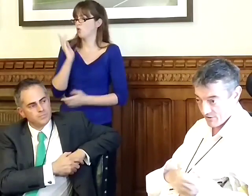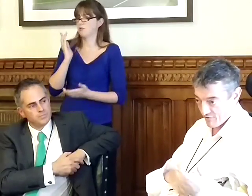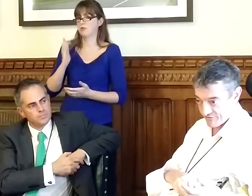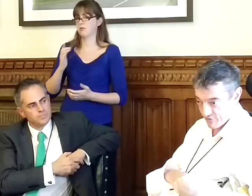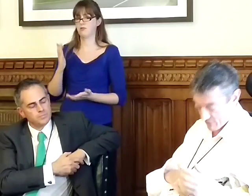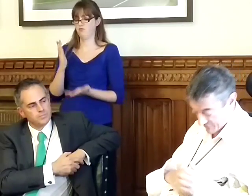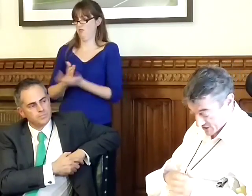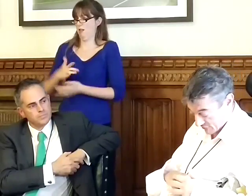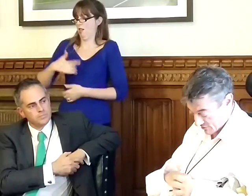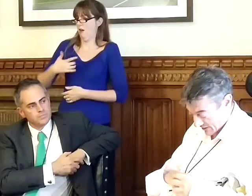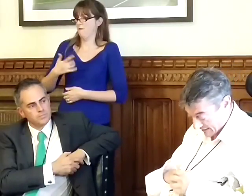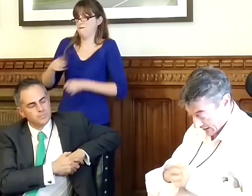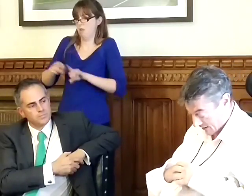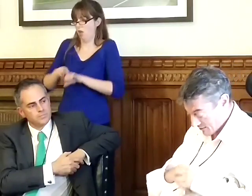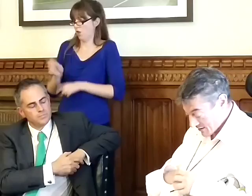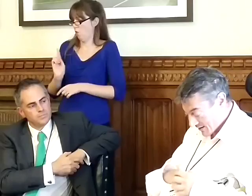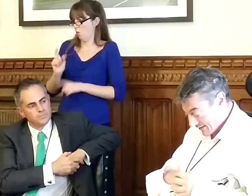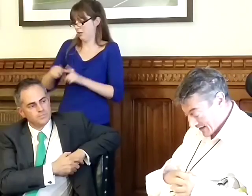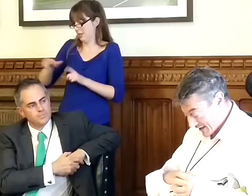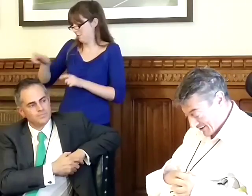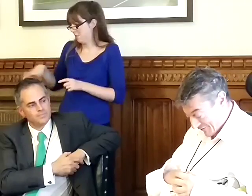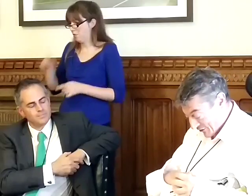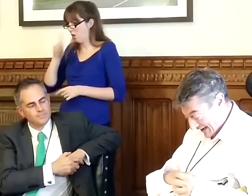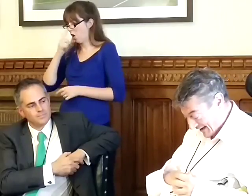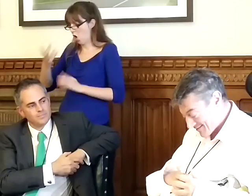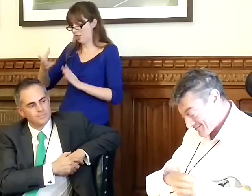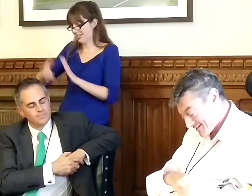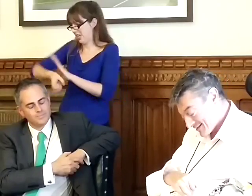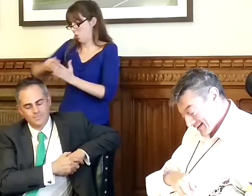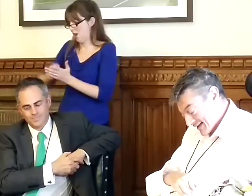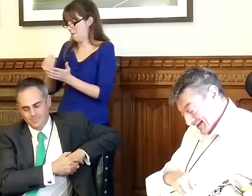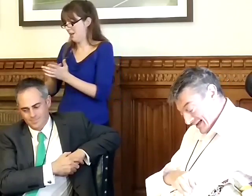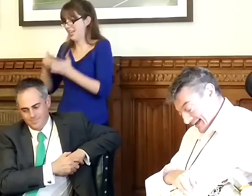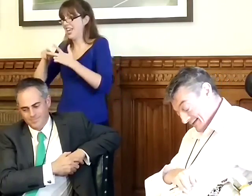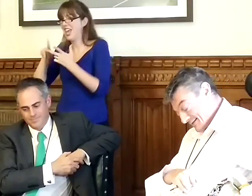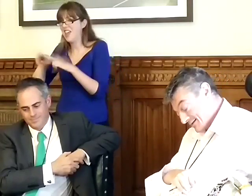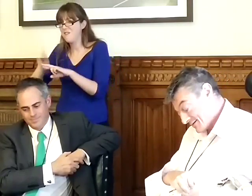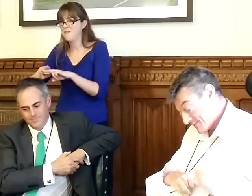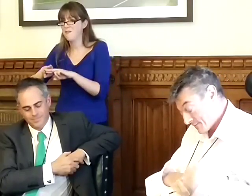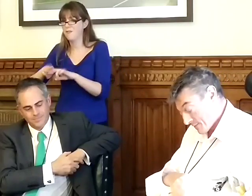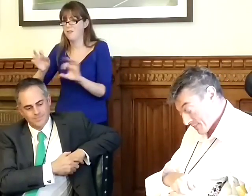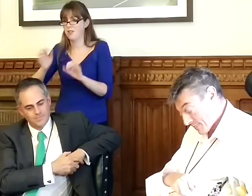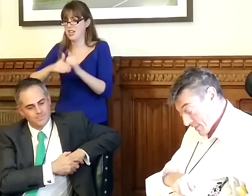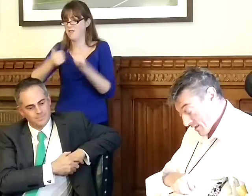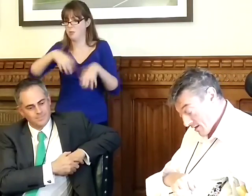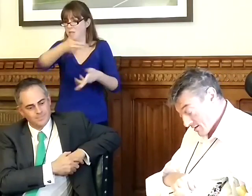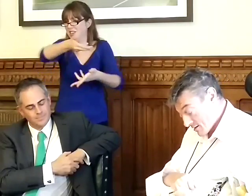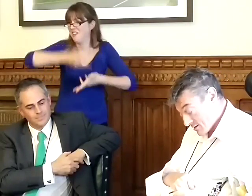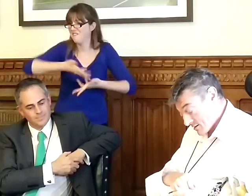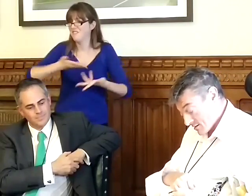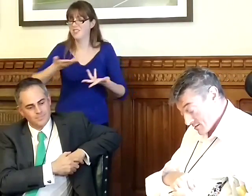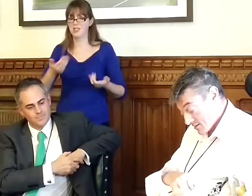take money off you if you don't have any, and they don't give you any. And